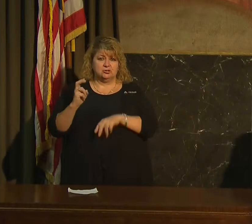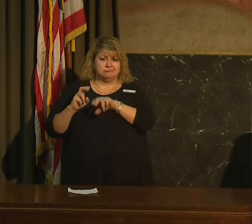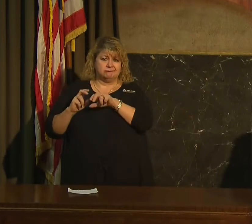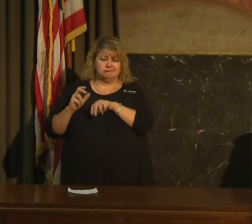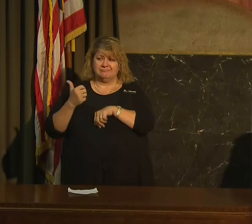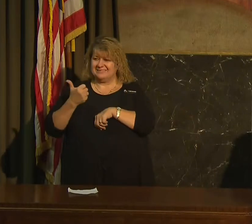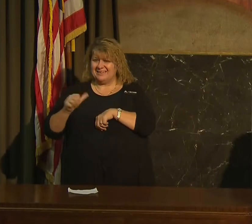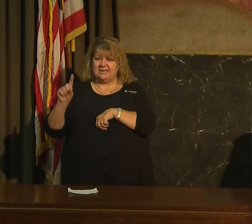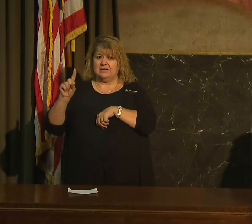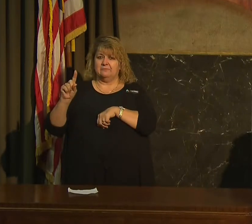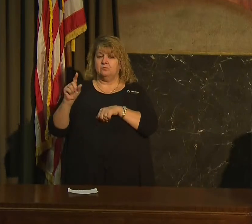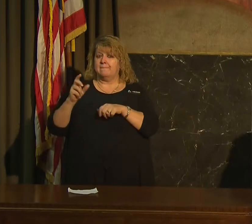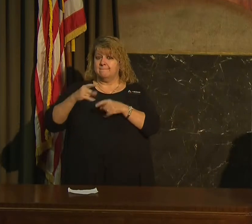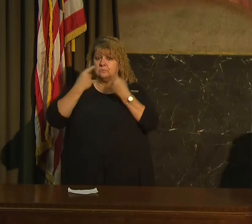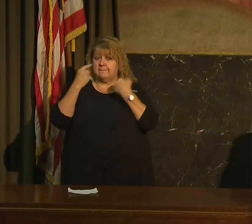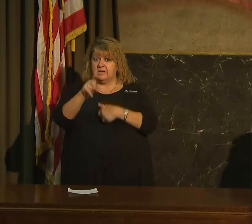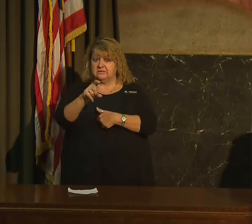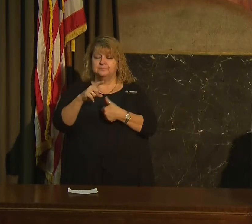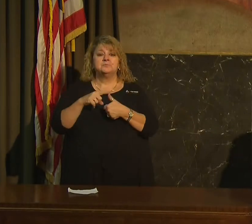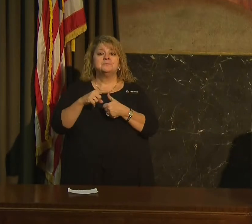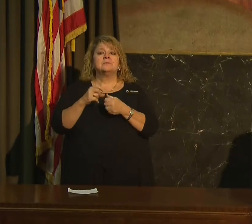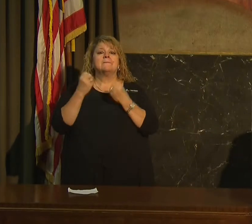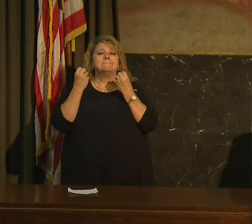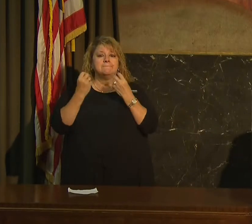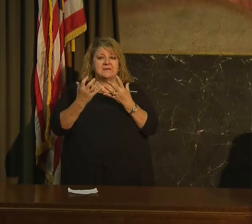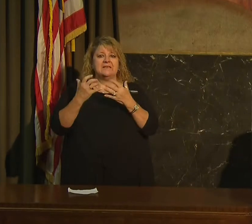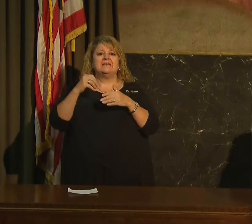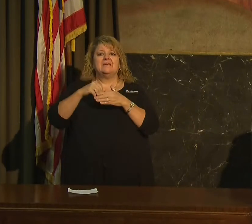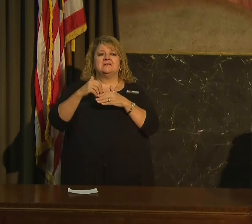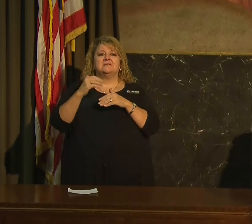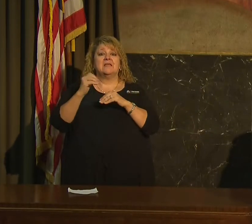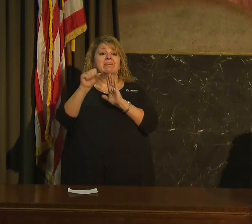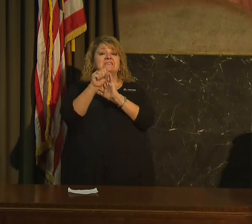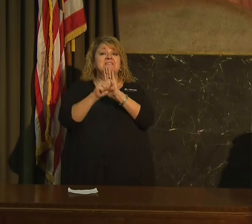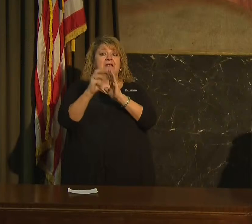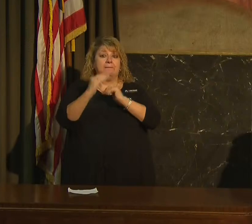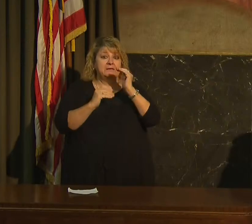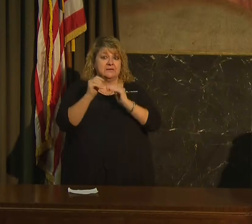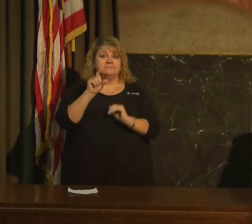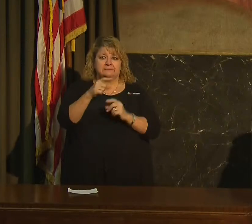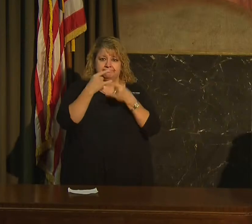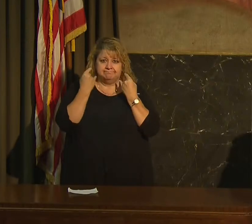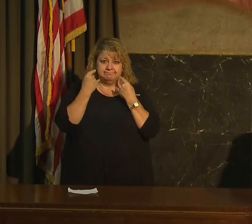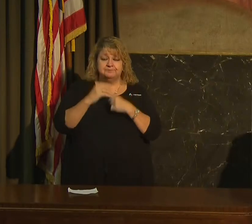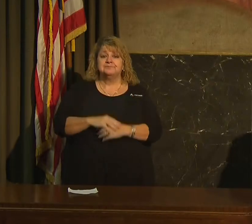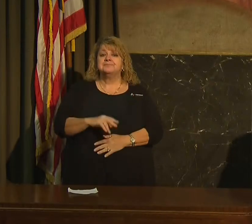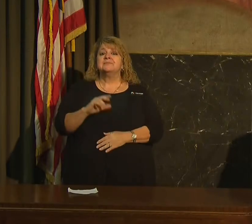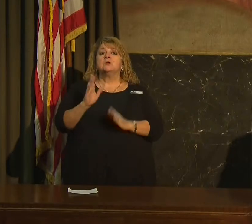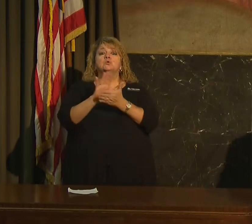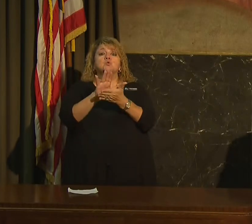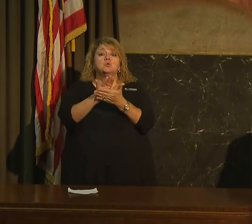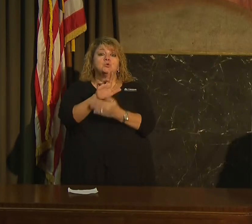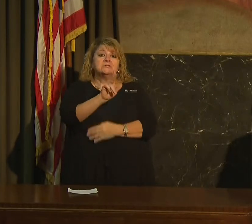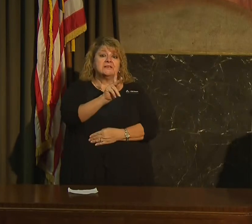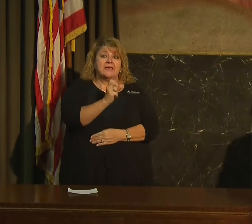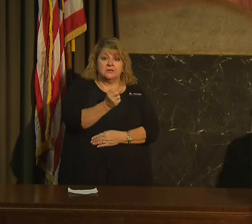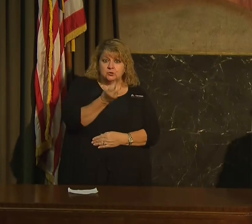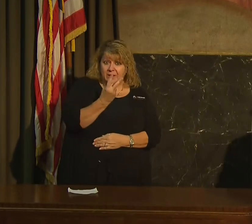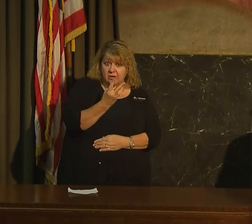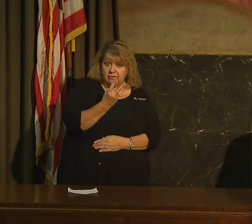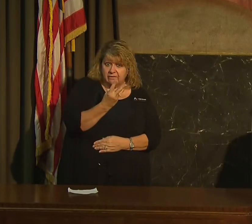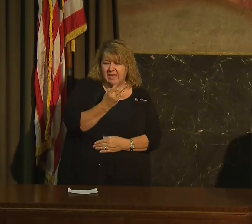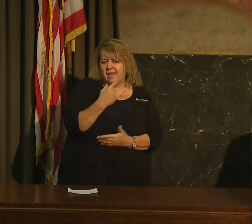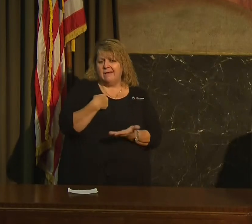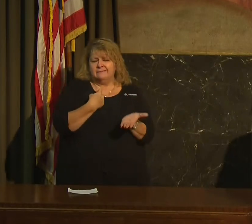be required in many state buildings and at K through 12 schools in consultation